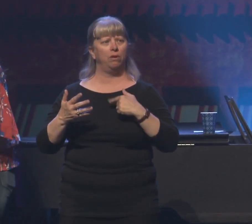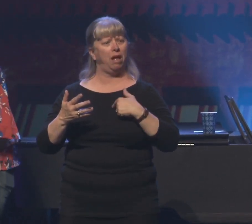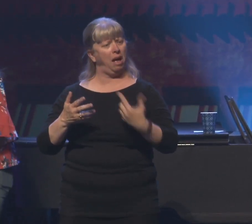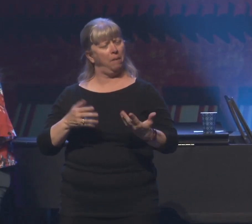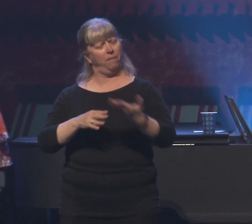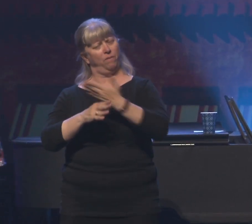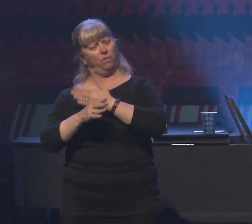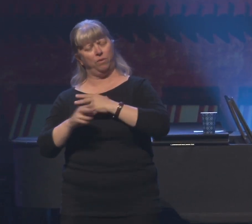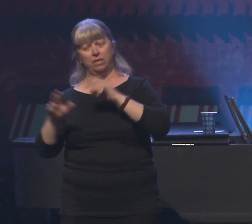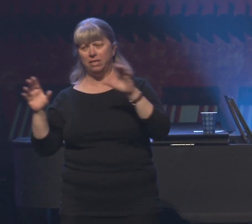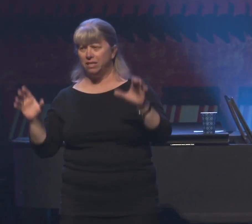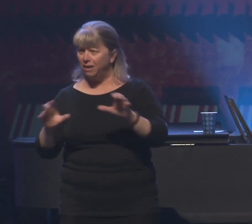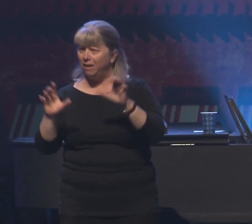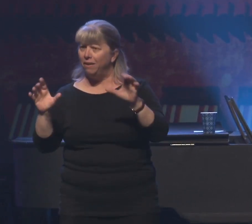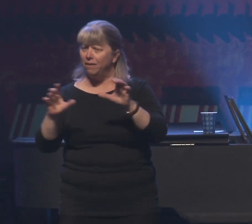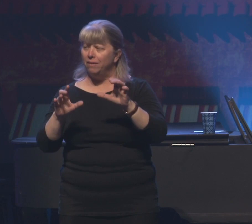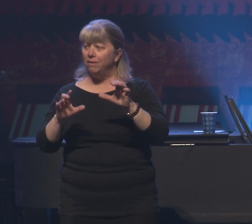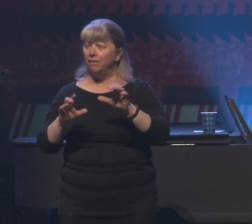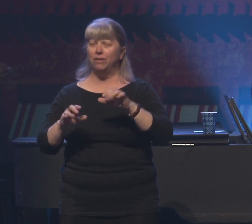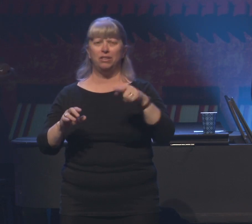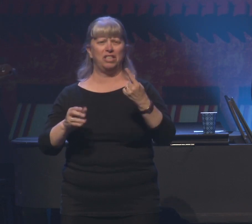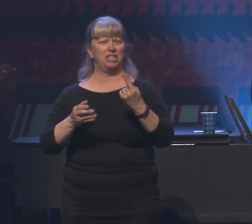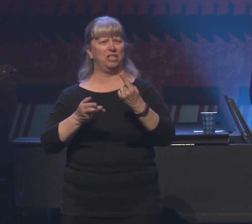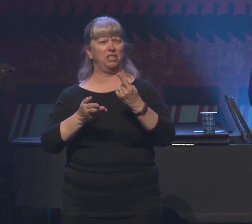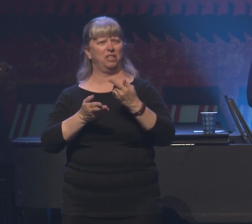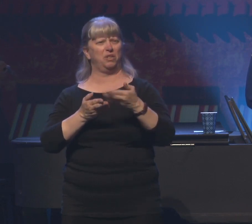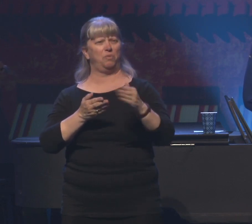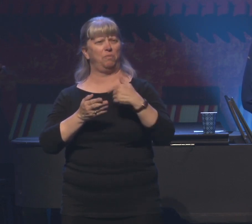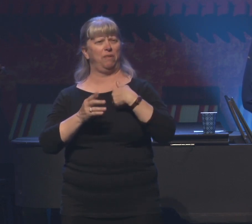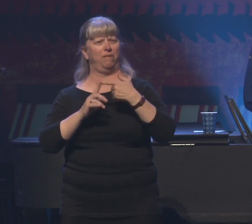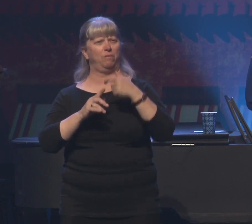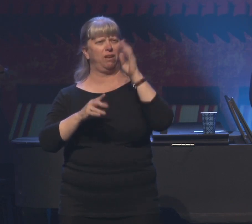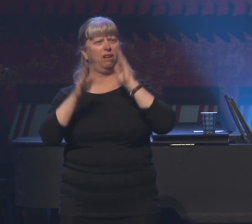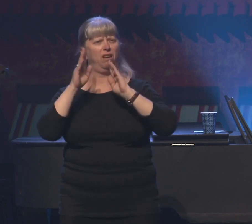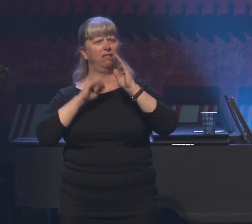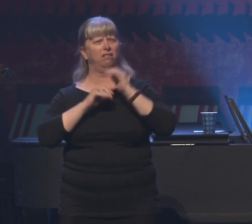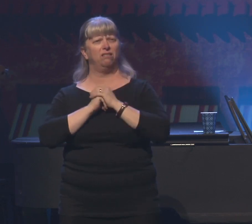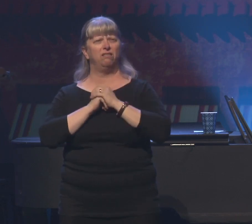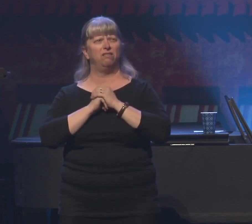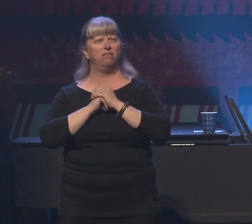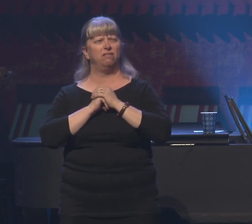of or that I've done, they just exclude me from God.